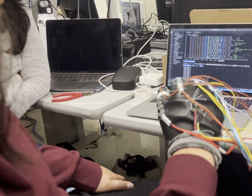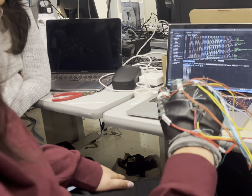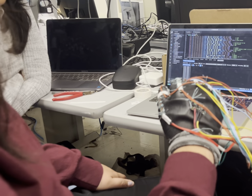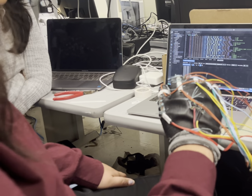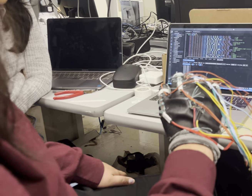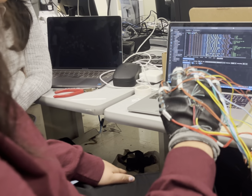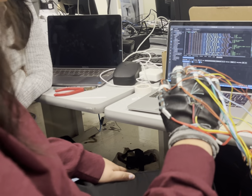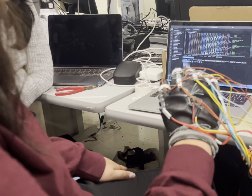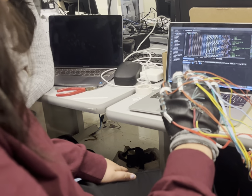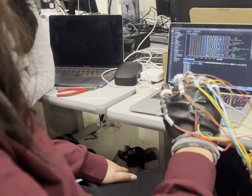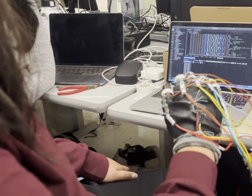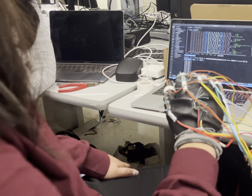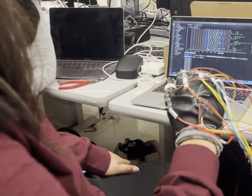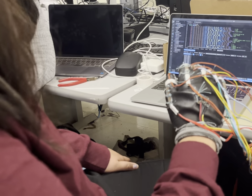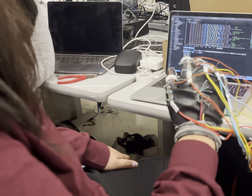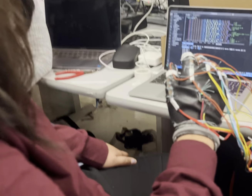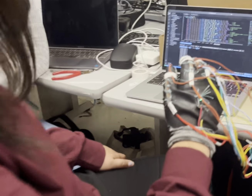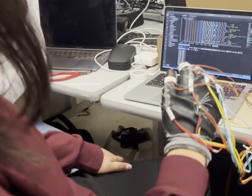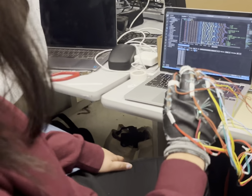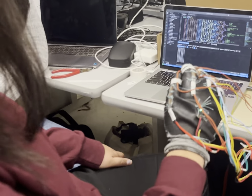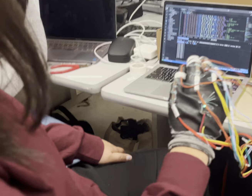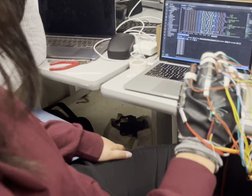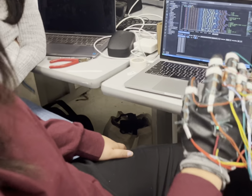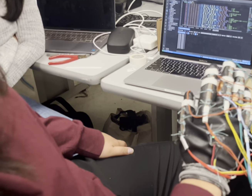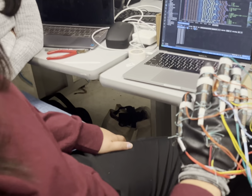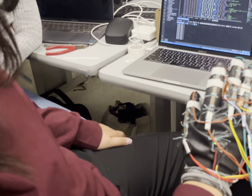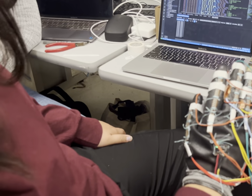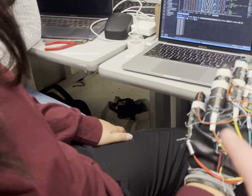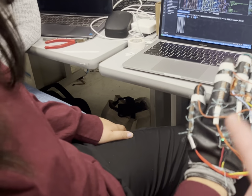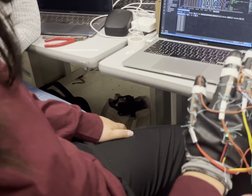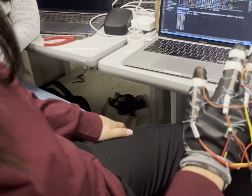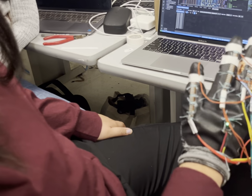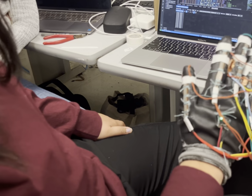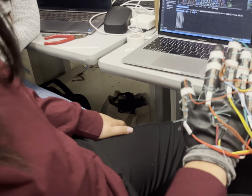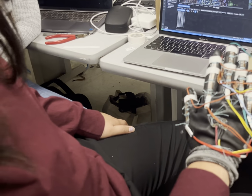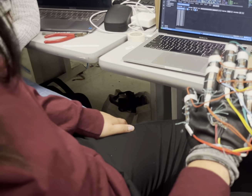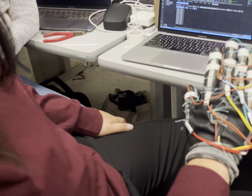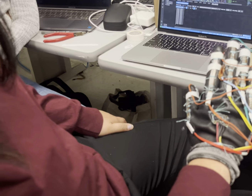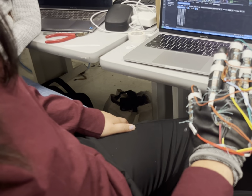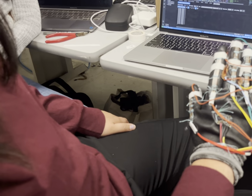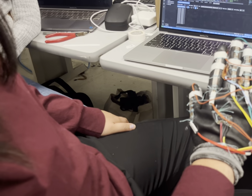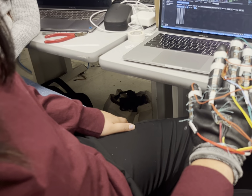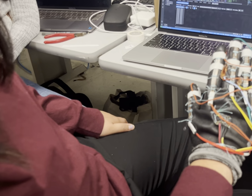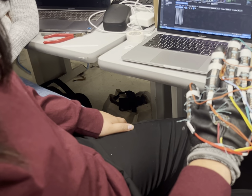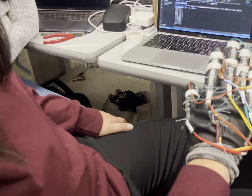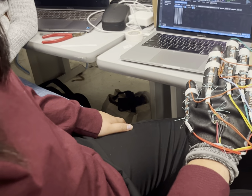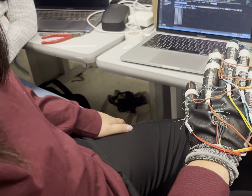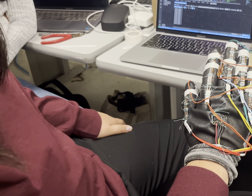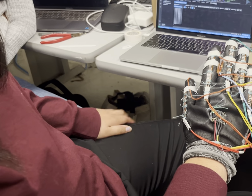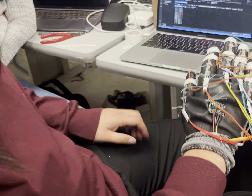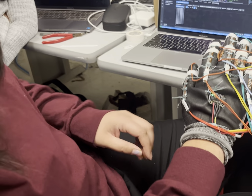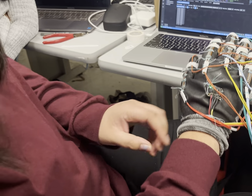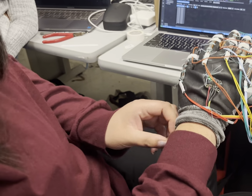of sensors, if I could just sort of enumerate them, you've got 1, 2, 3, 4, 5 flex sensors, an